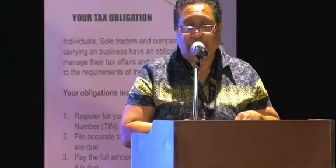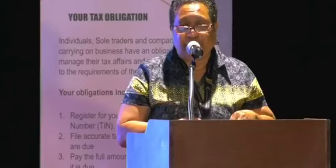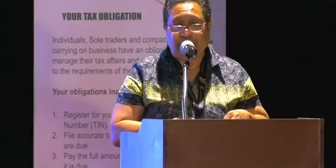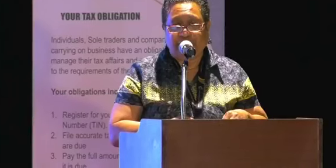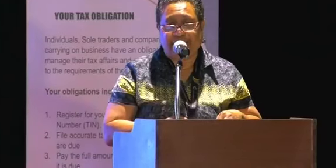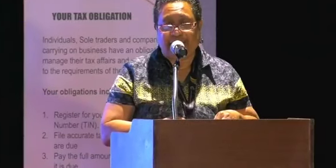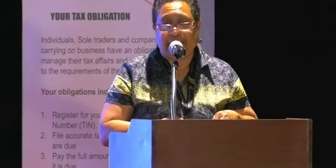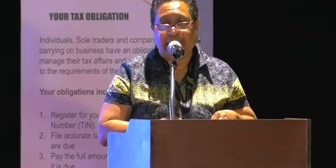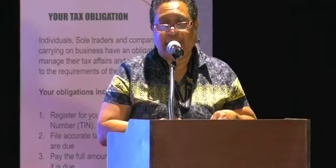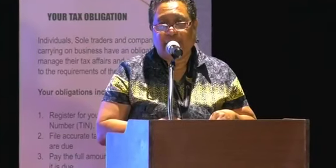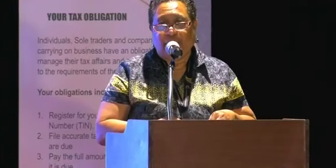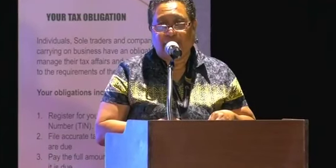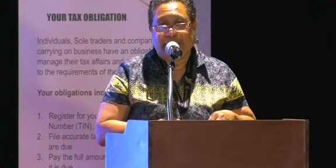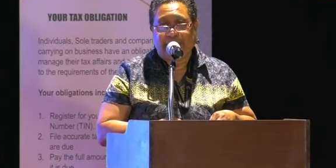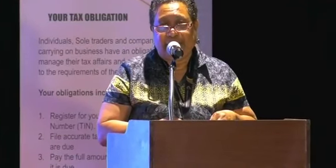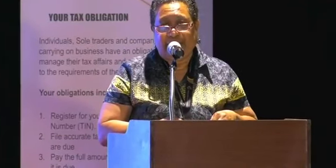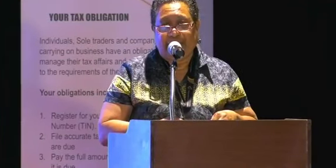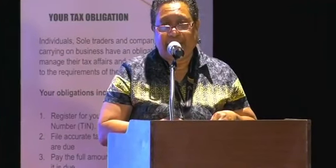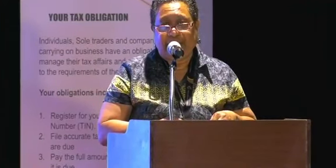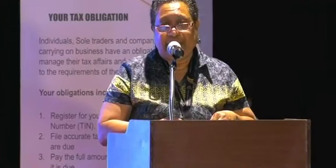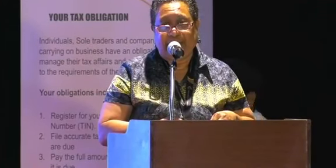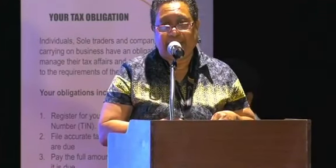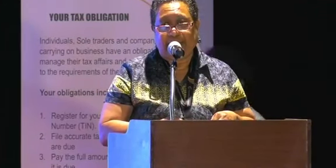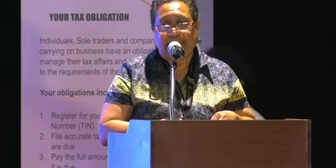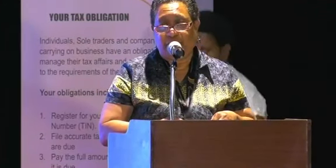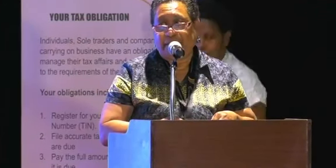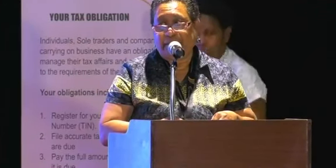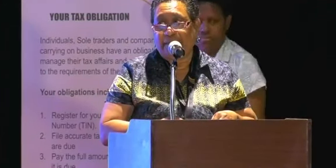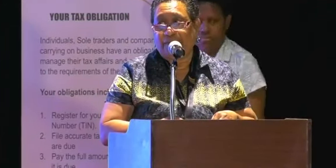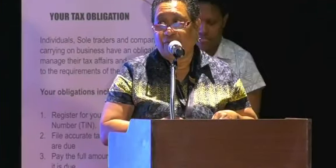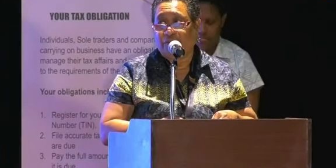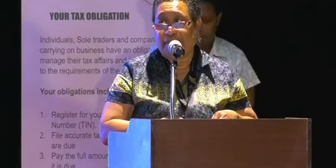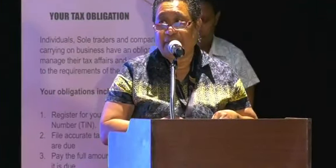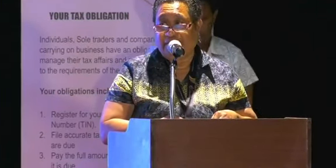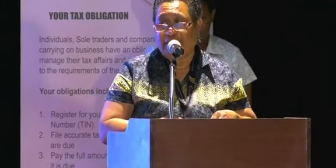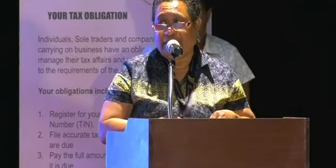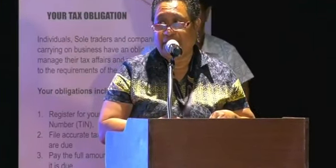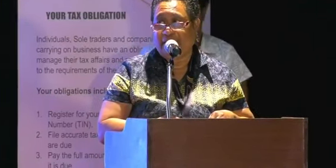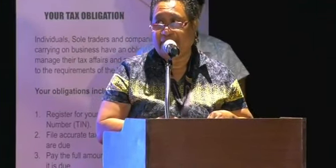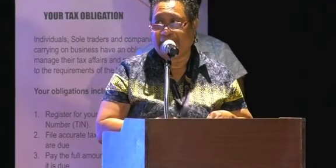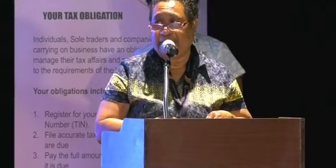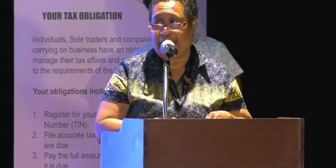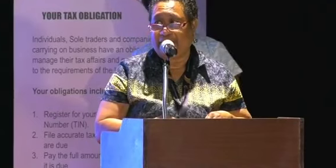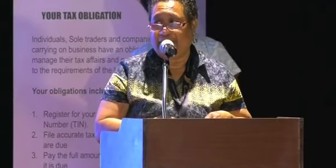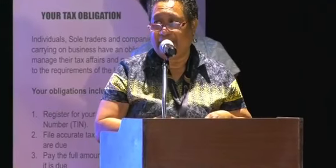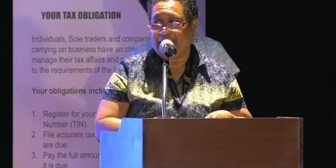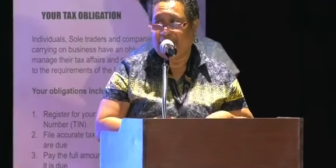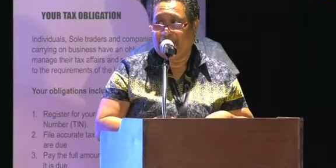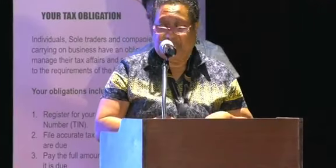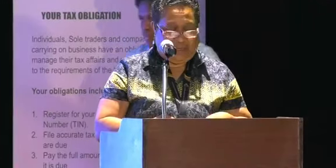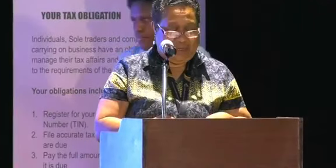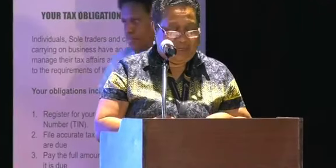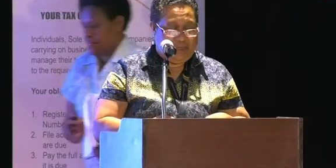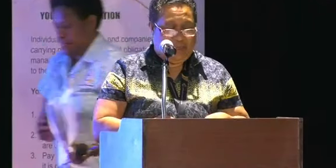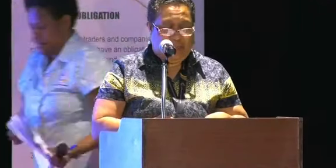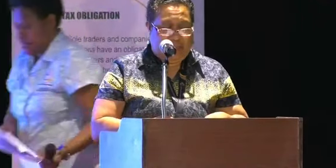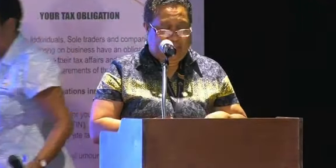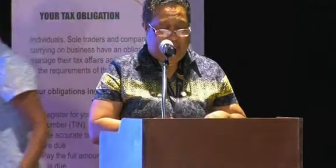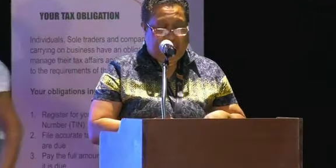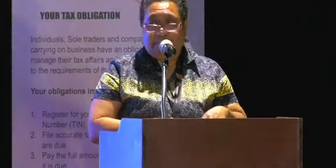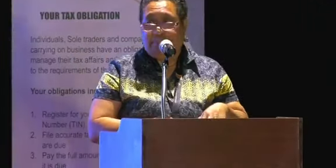Early Collections within the Debt and Lodgement Enforcement Division in IRC.